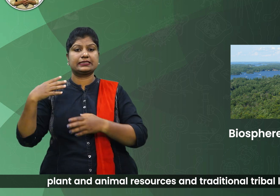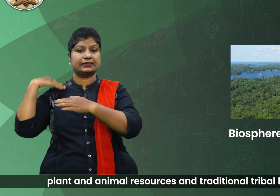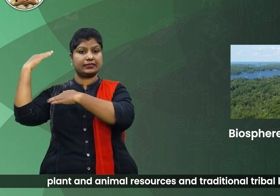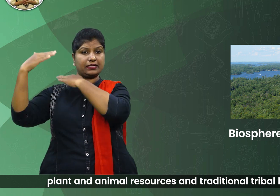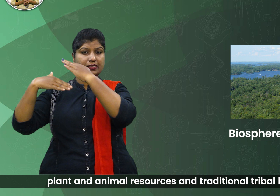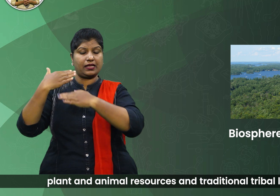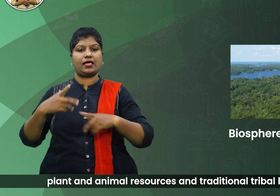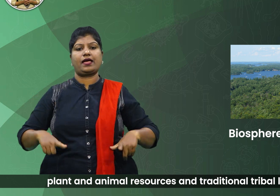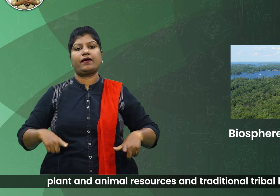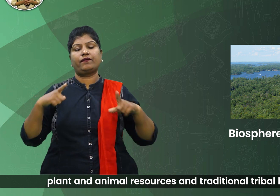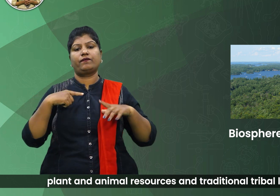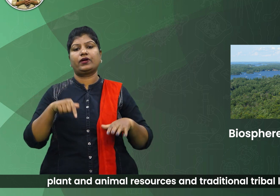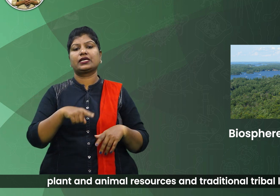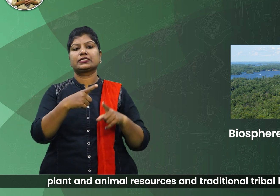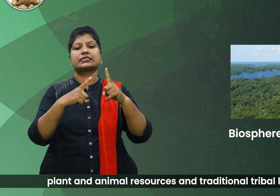living in the area.